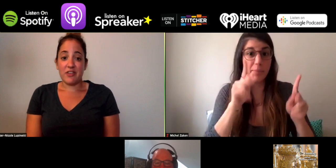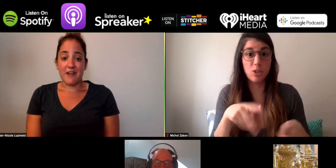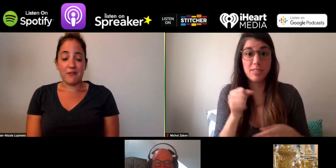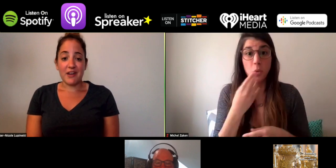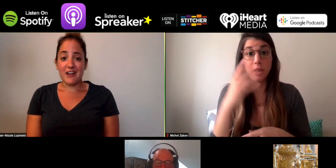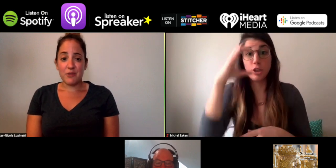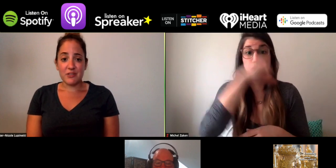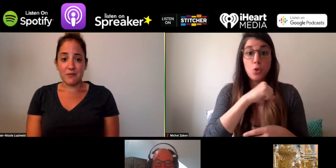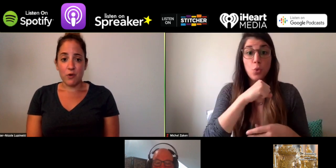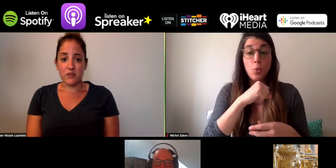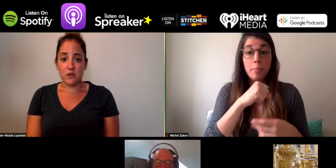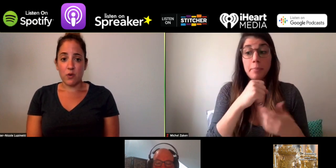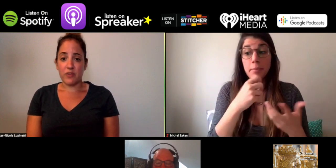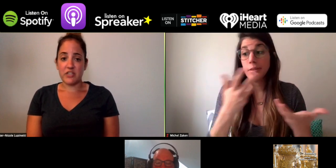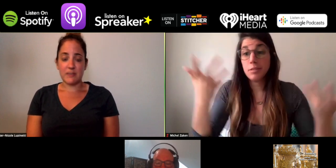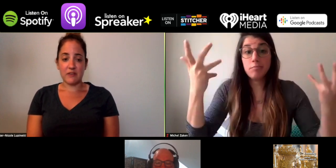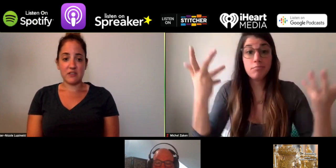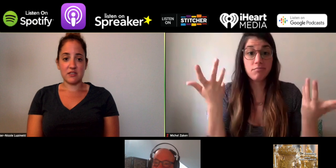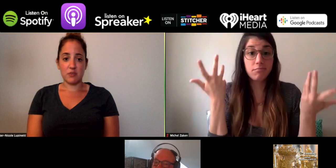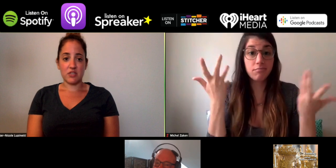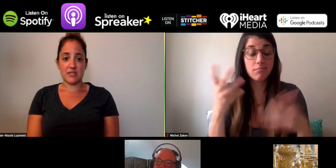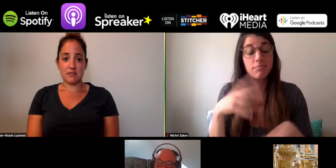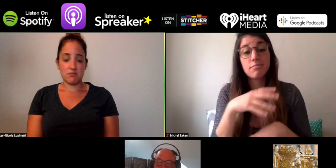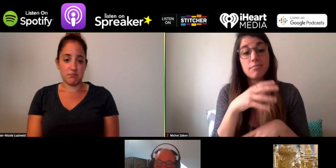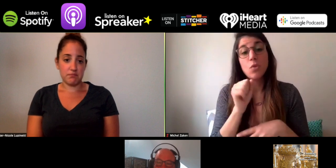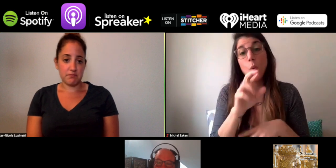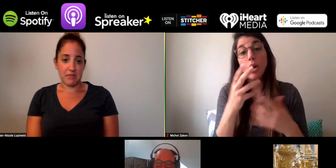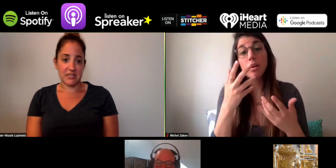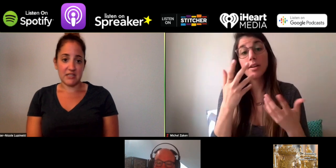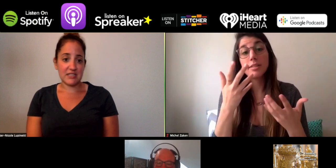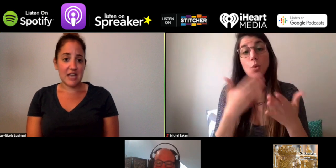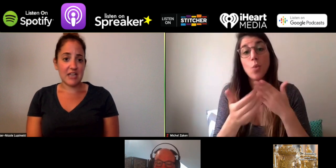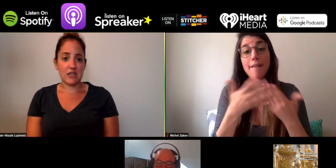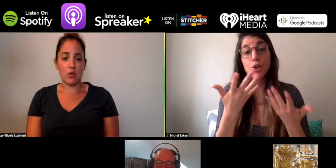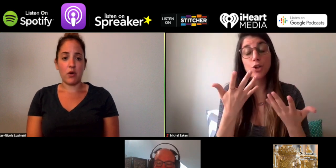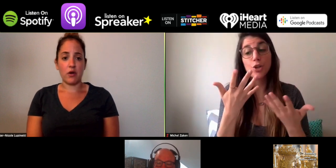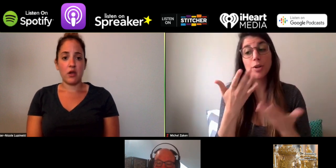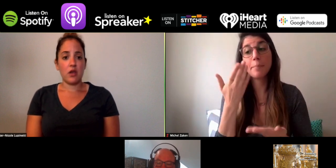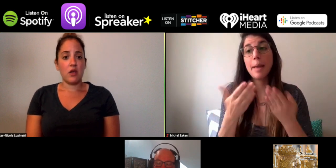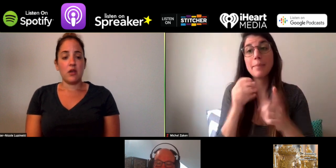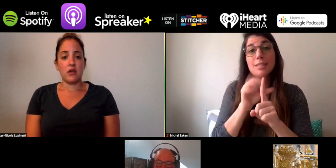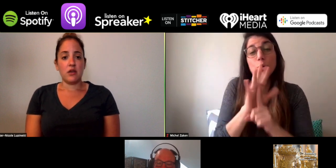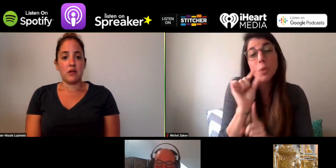you know, they've never met a deaf person before, so they just make these assumptions based on society. Or